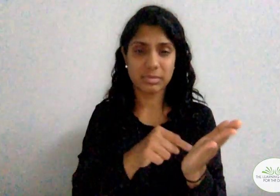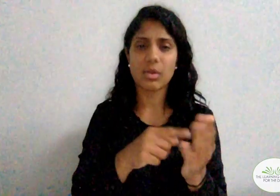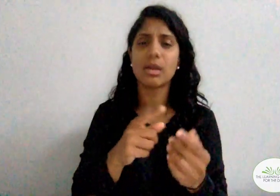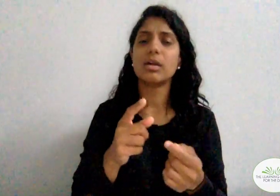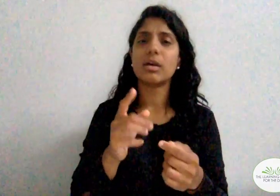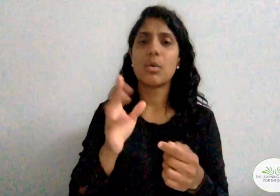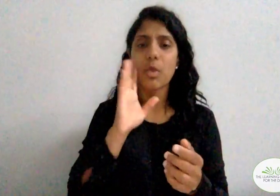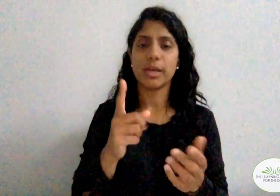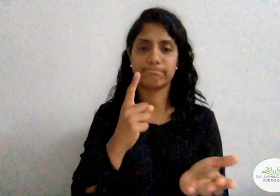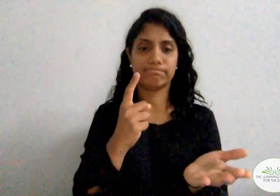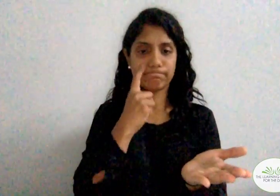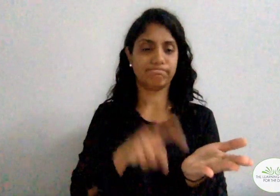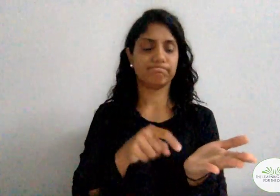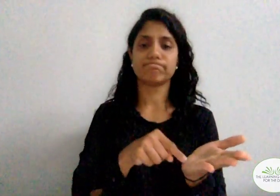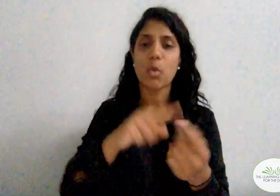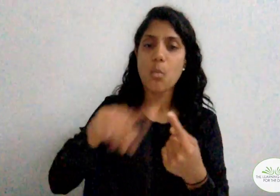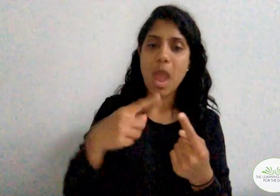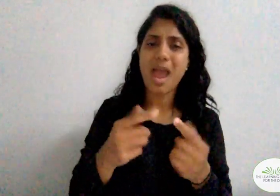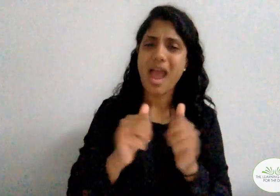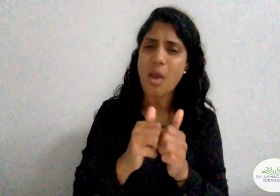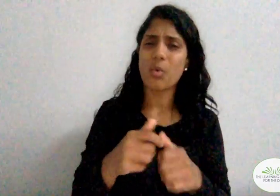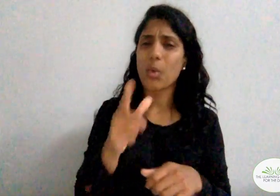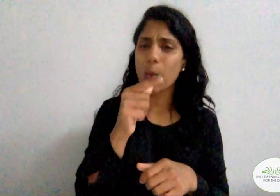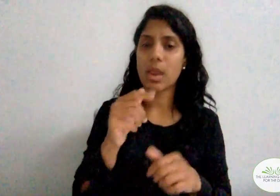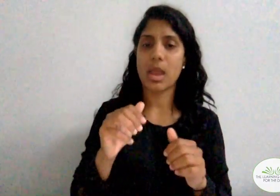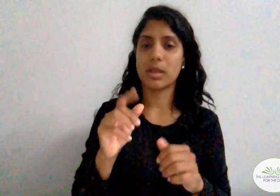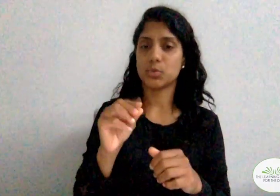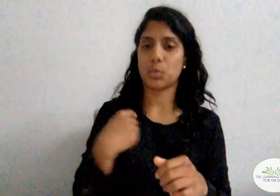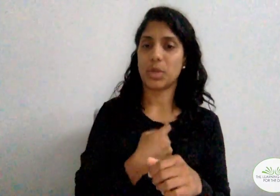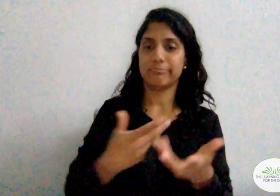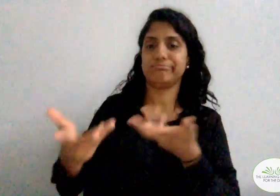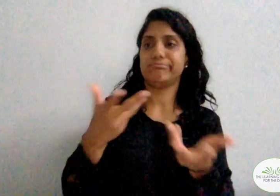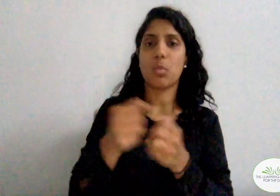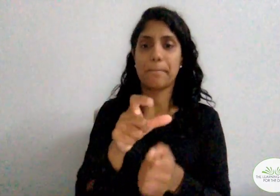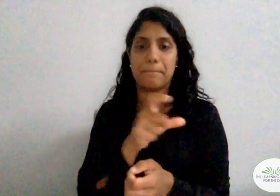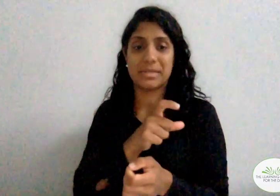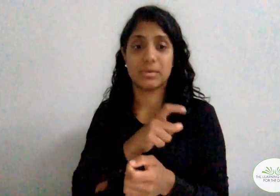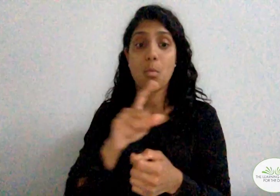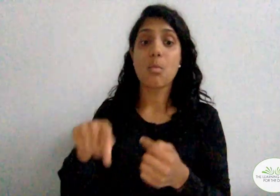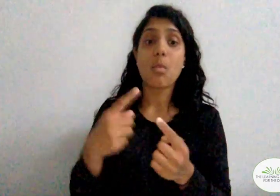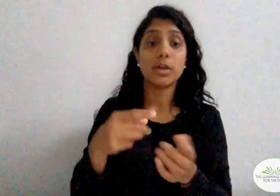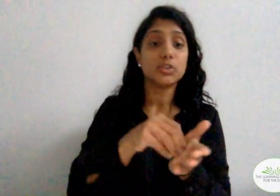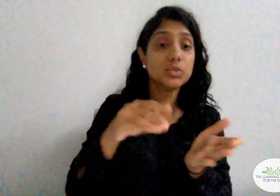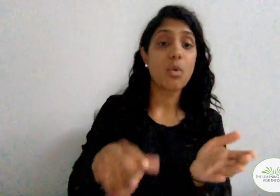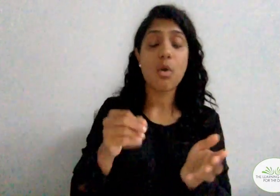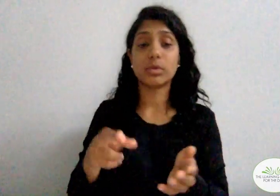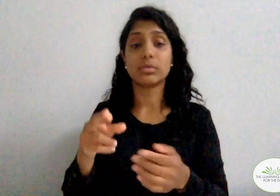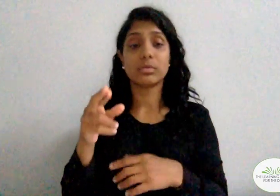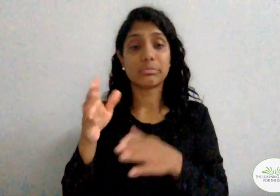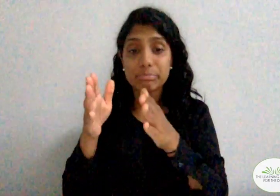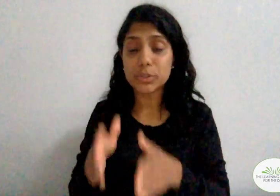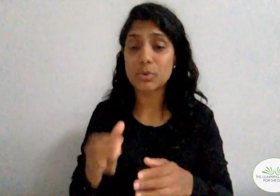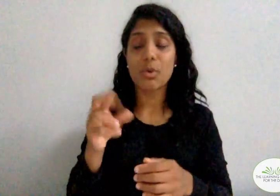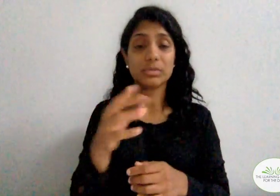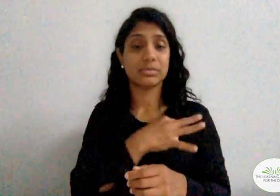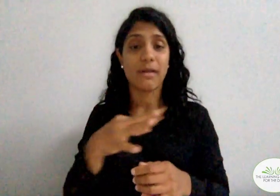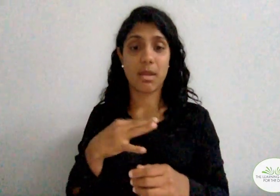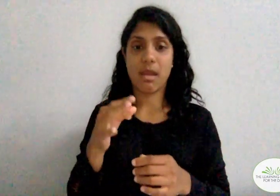they feel safe at TLC. A plan will be written dictating when, how, and who we engage